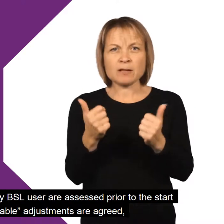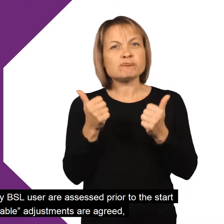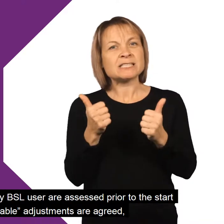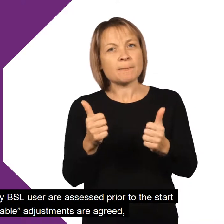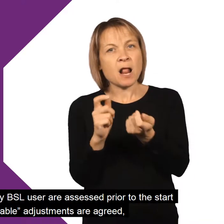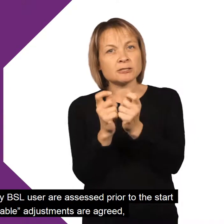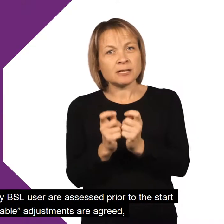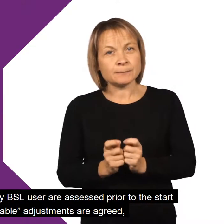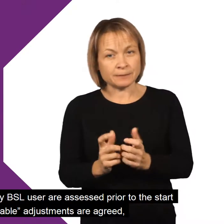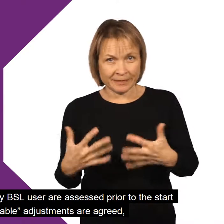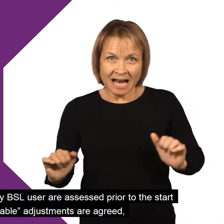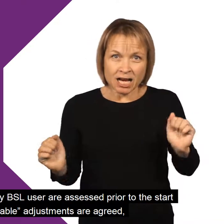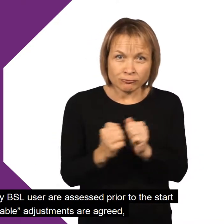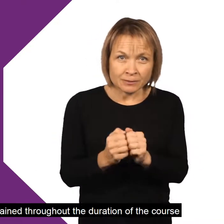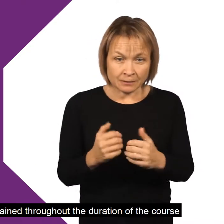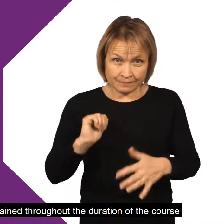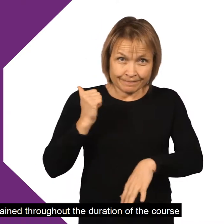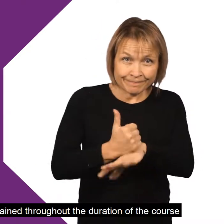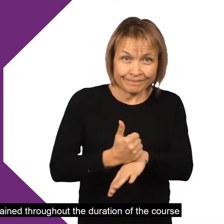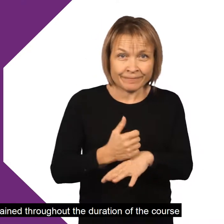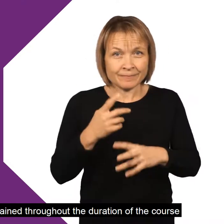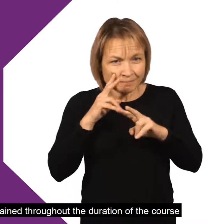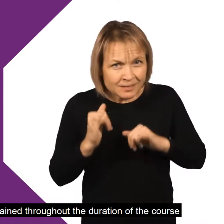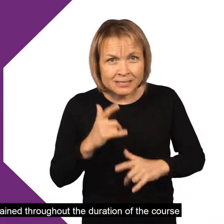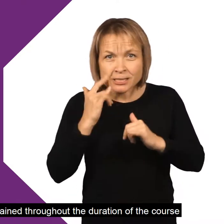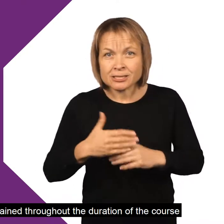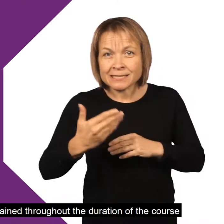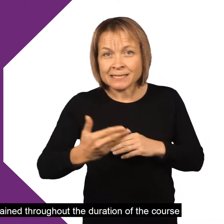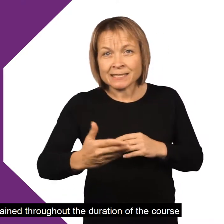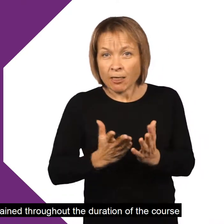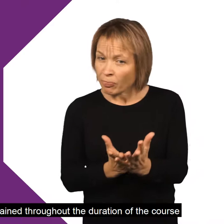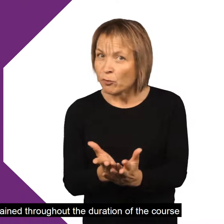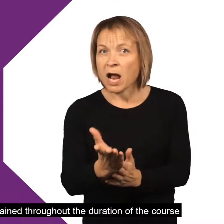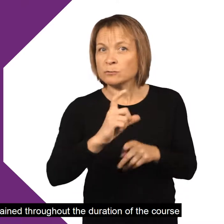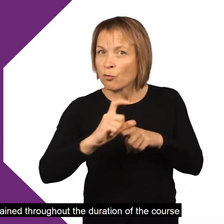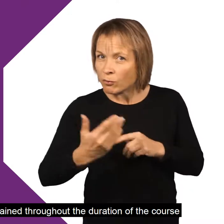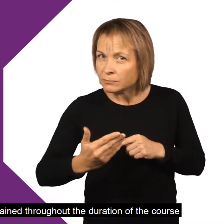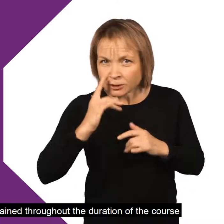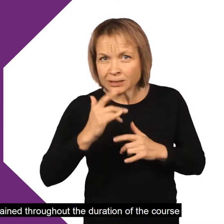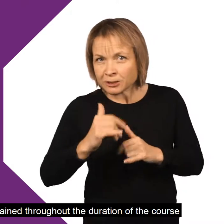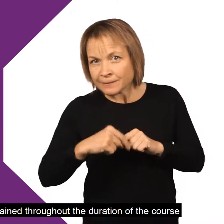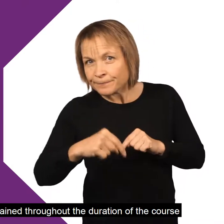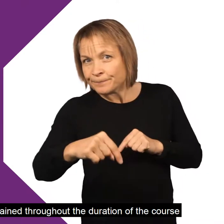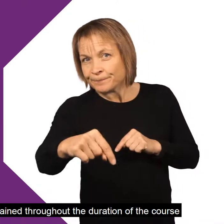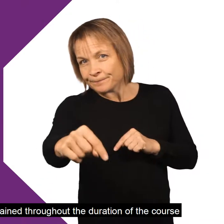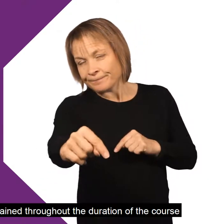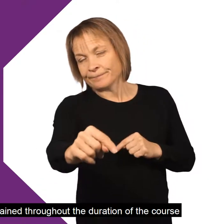adjustments are agreed, put in place, reviewed and maintained throughout the duration of the course